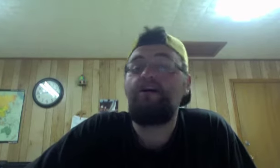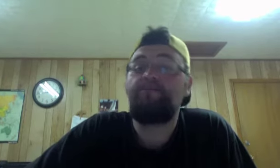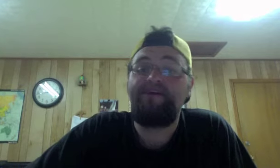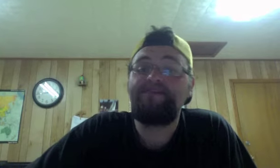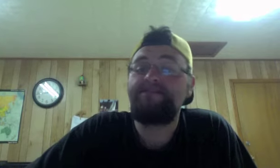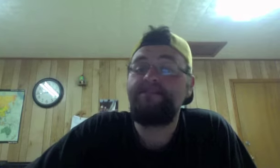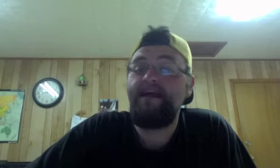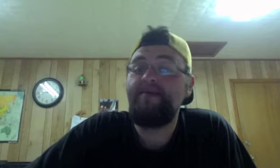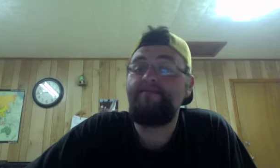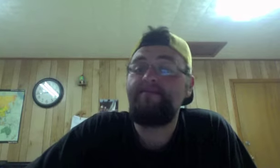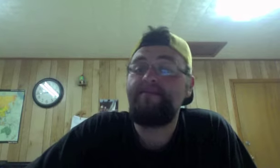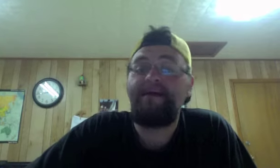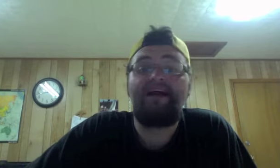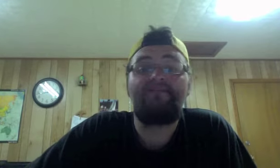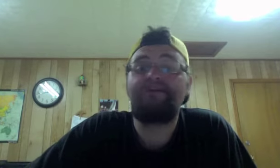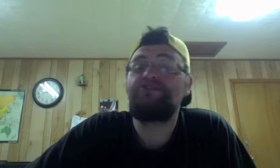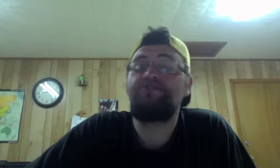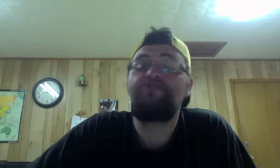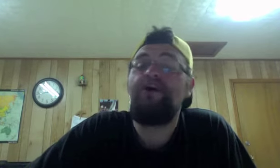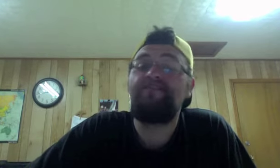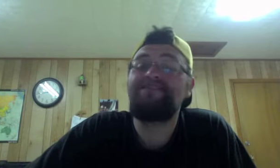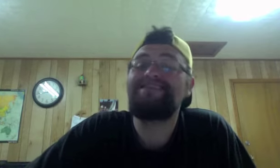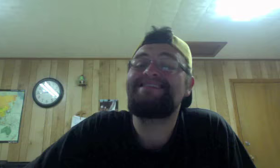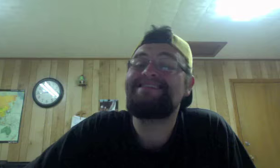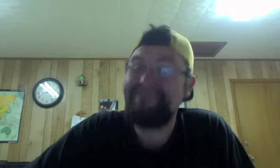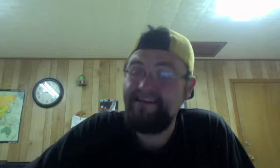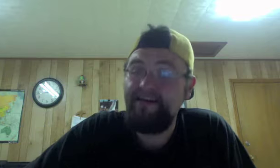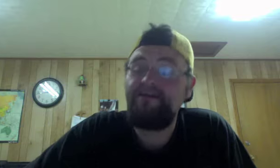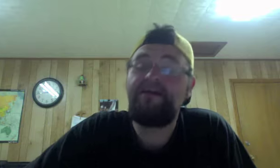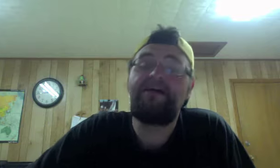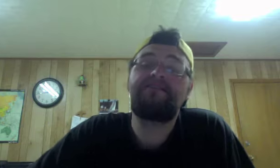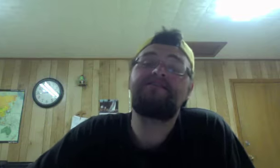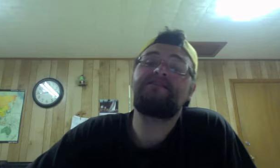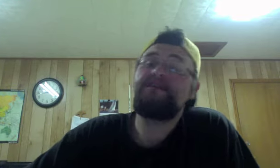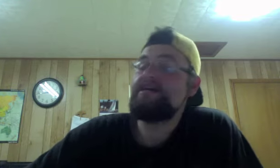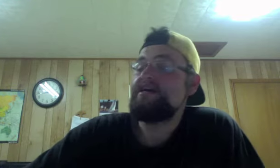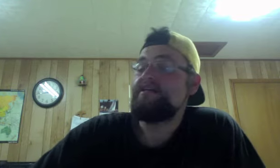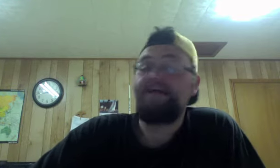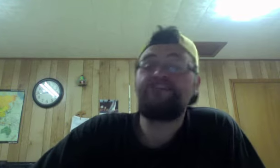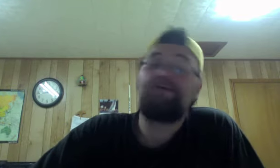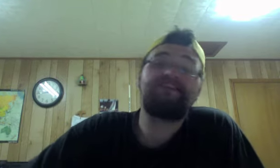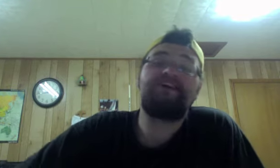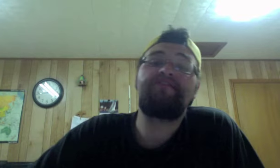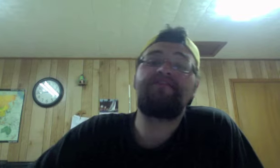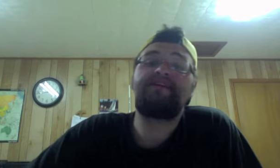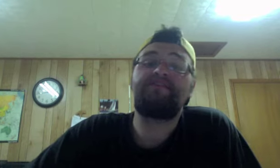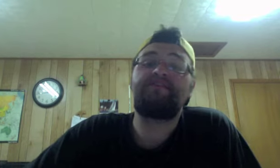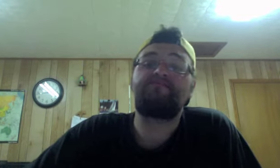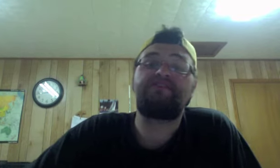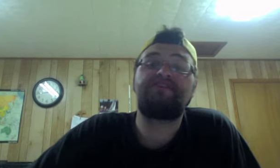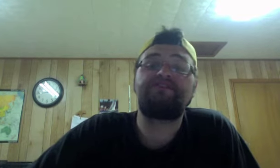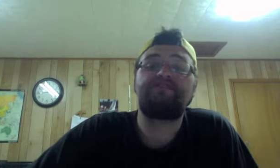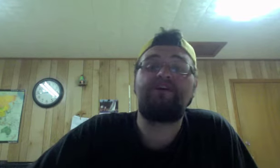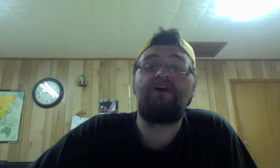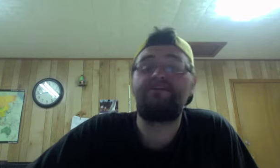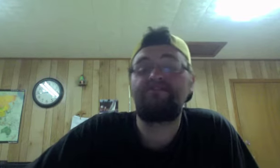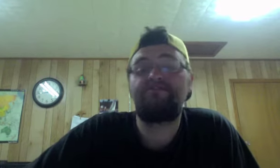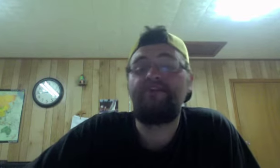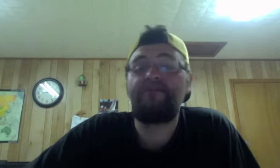lot of breaks this game. They gotta make sure the new offense is clicking because they showed us nothing in the preseason. Let's be honest they're two games to get